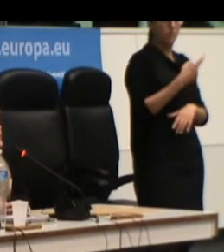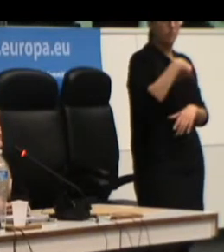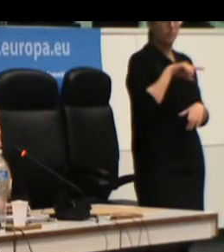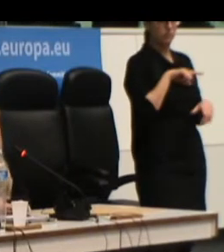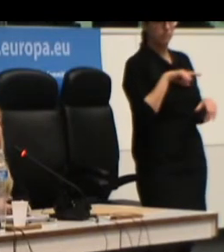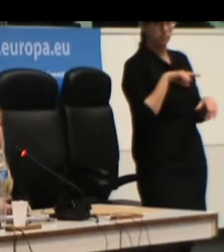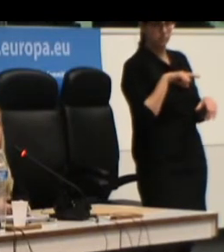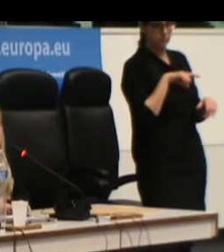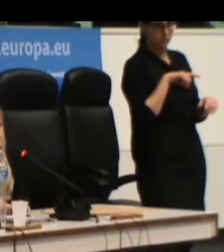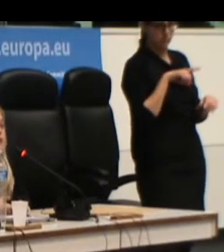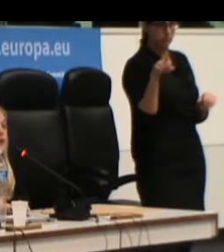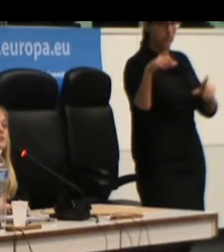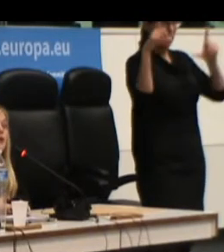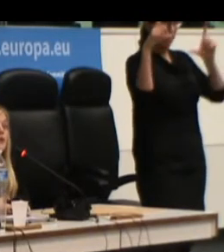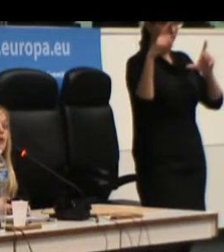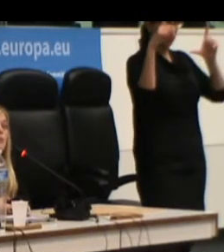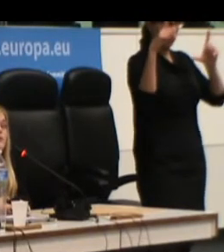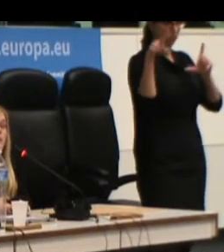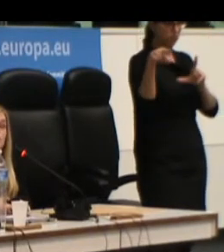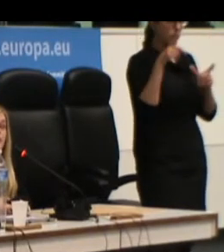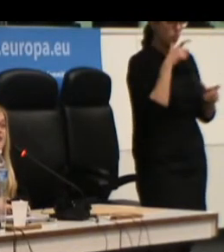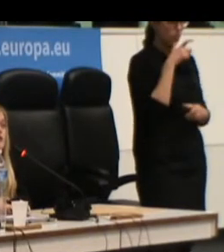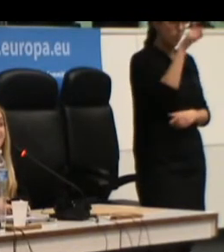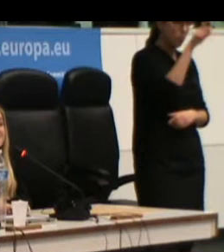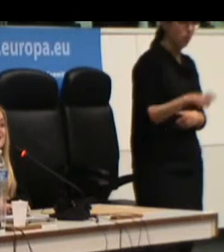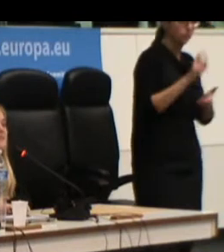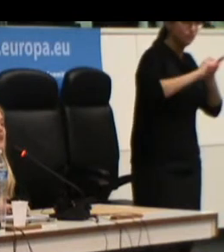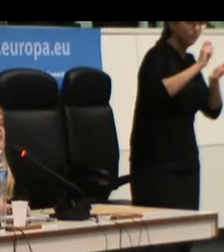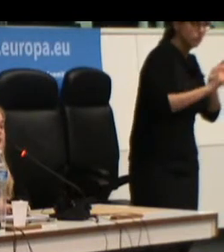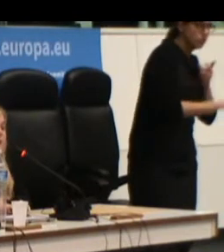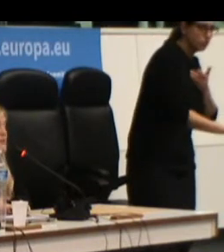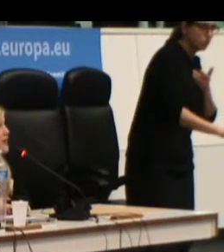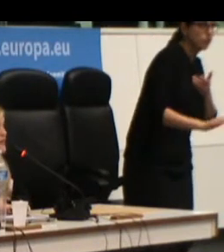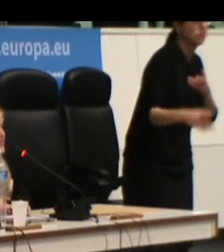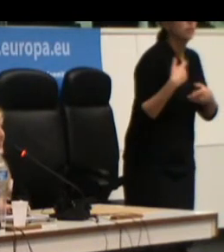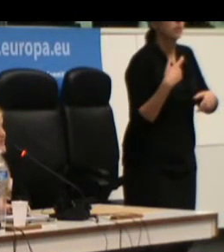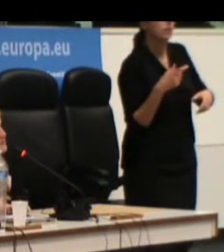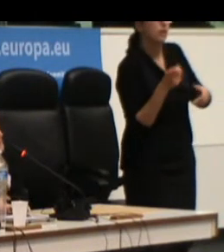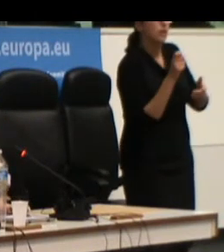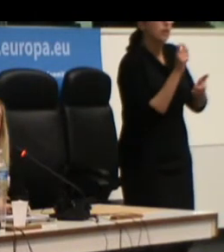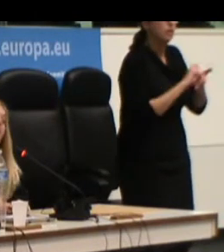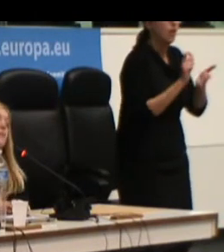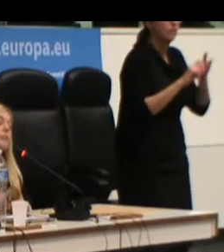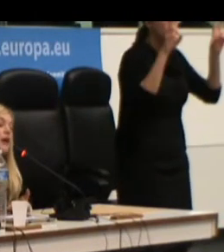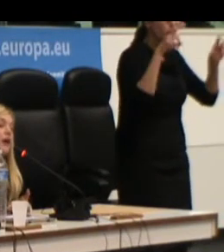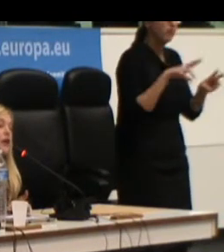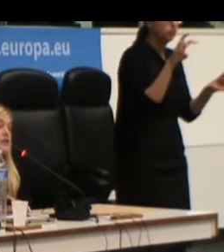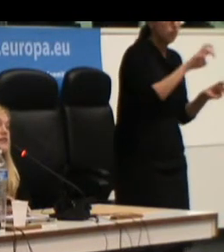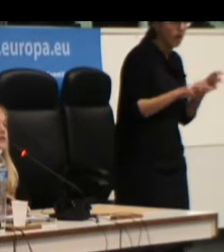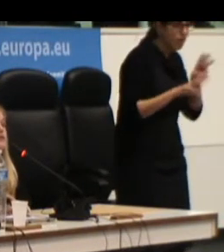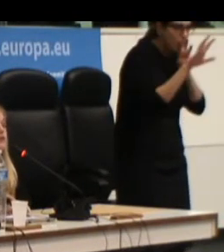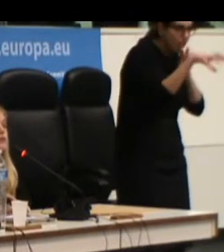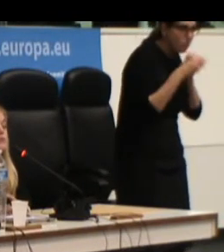Cowell, who is a children's author and wrote books about training dragons. So it was a very fun day. But